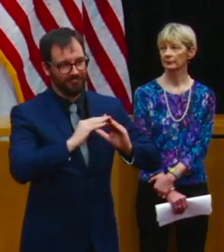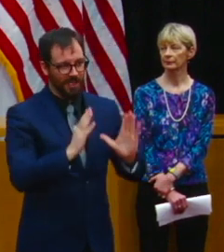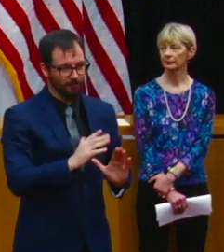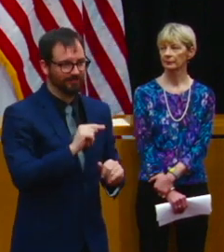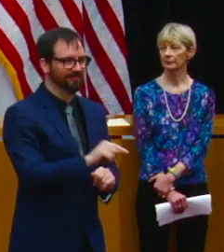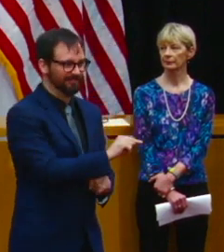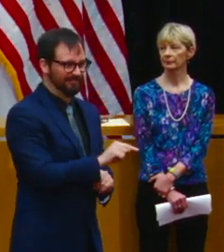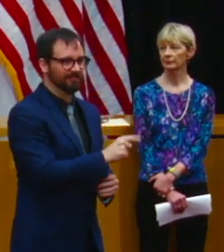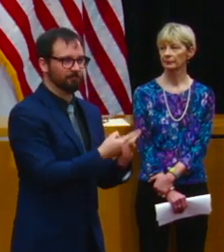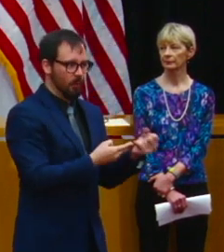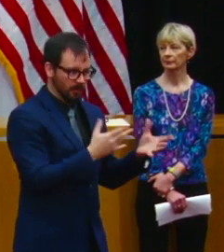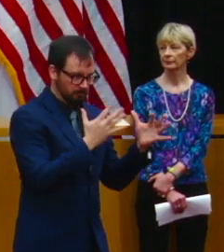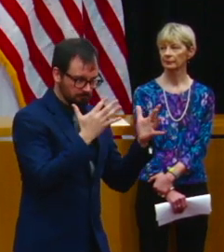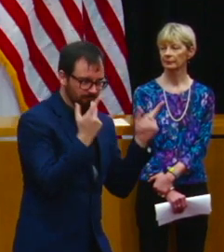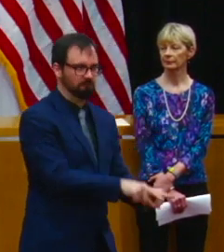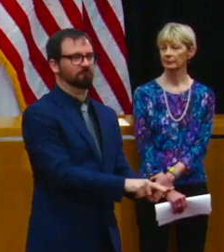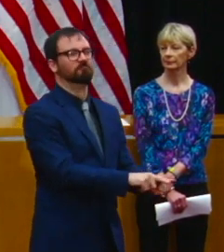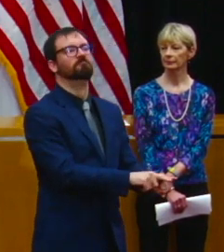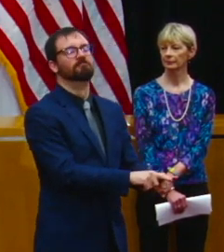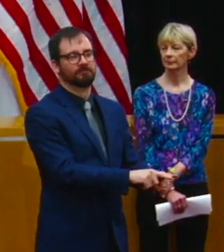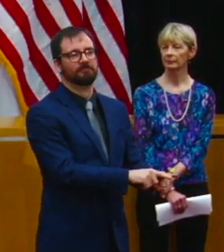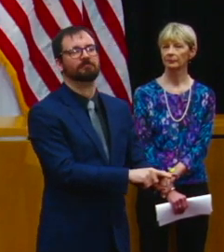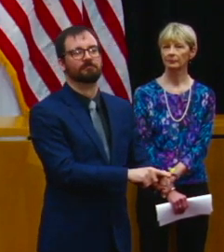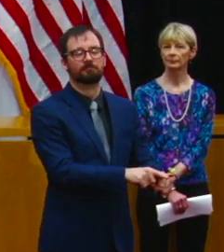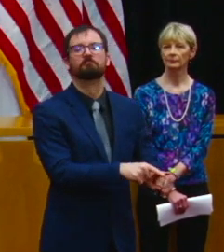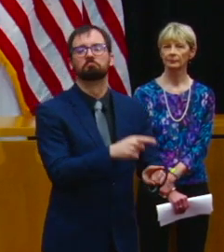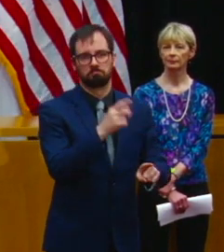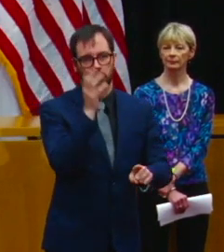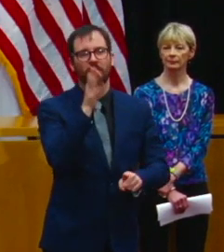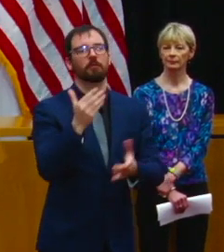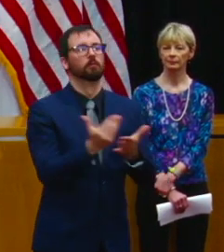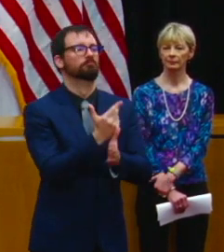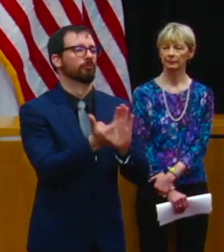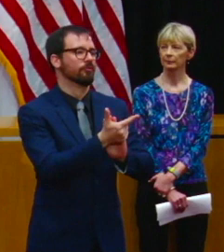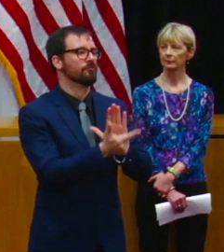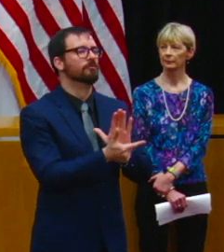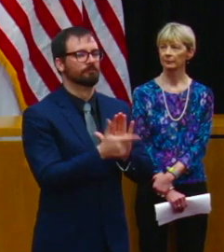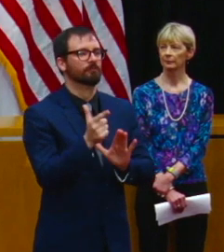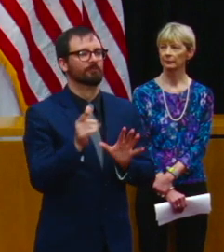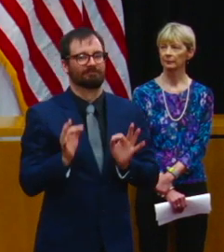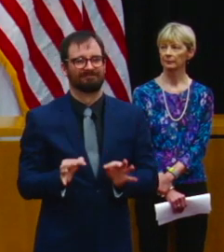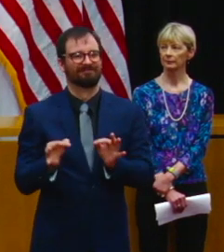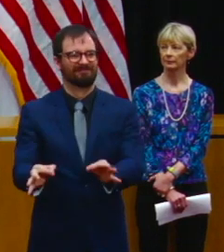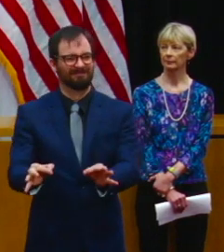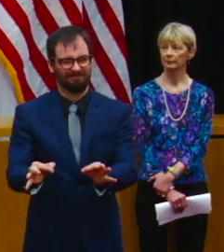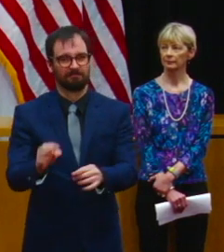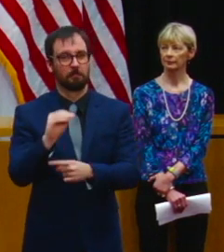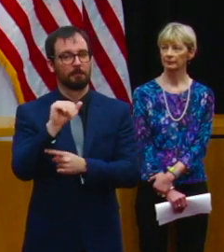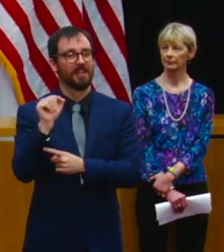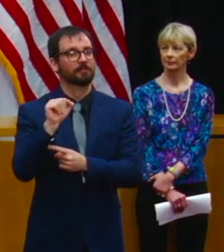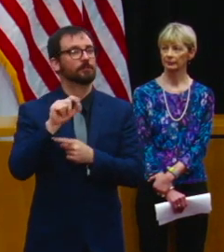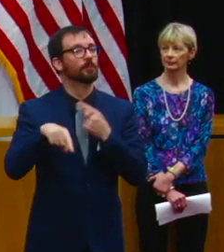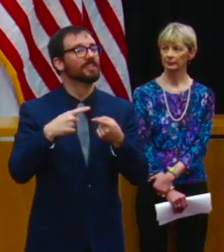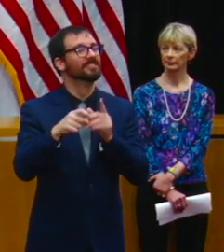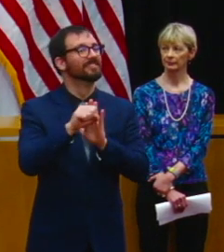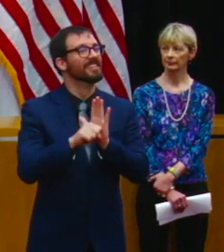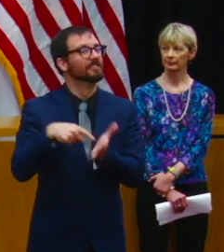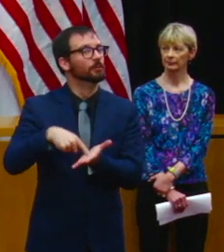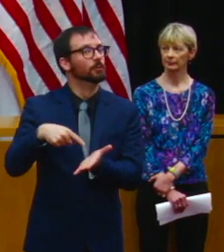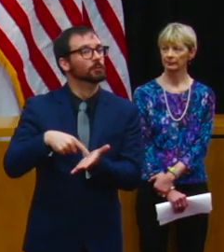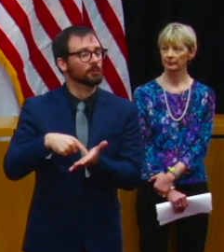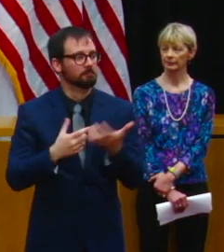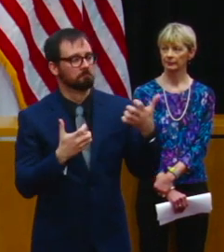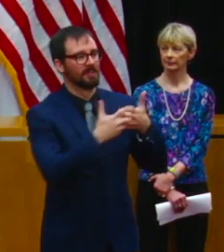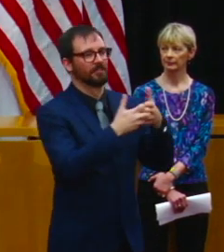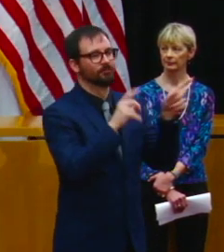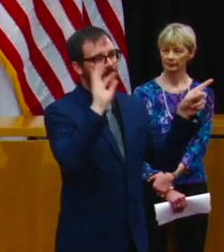deadline from April 15th to July 15th. The income tax relief would be automatic, and taxpayers would not need to file